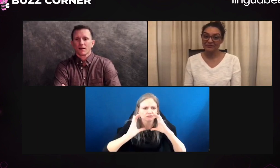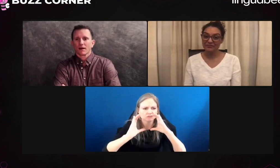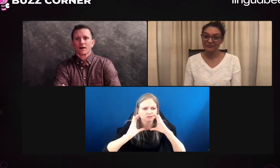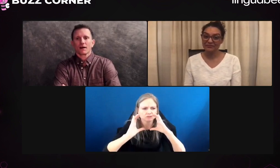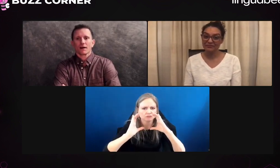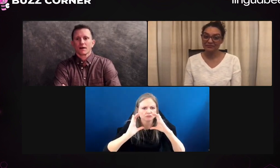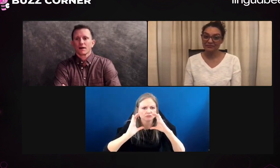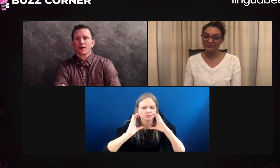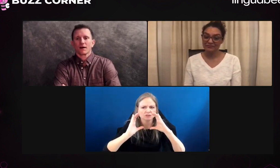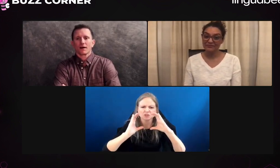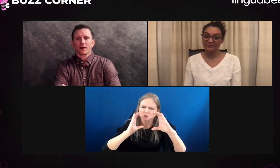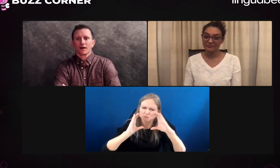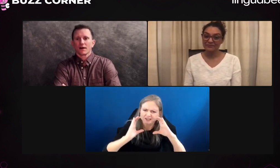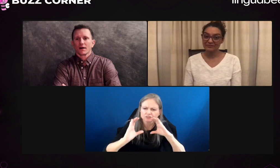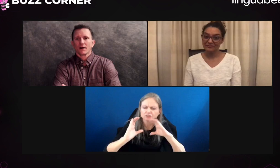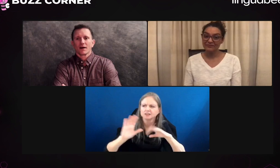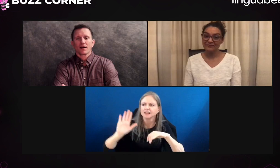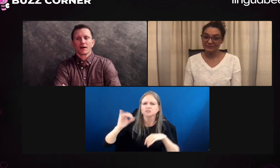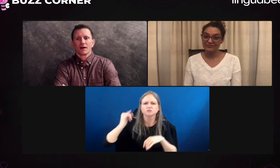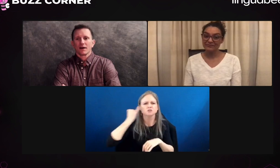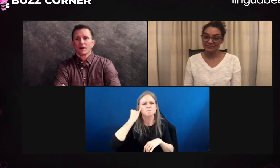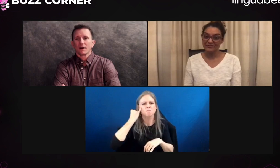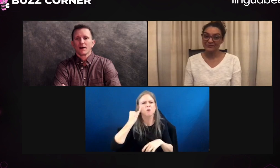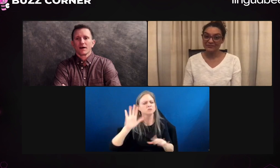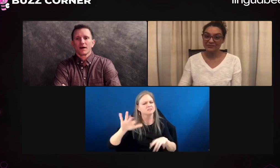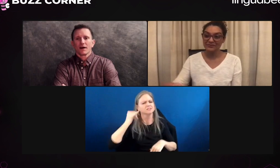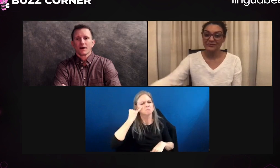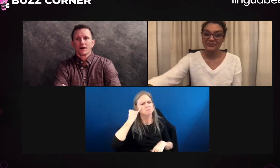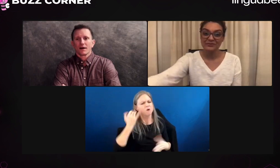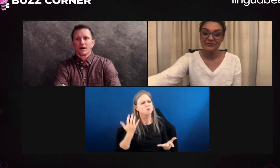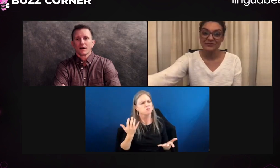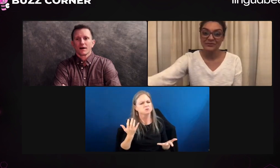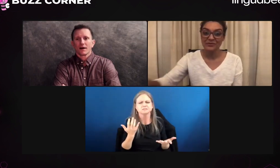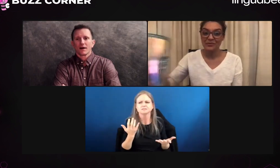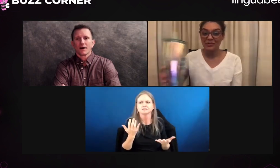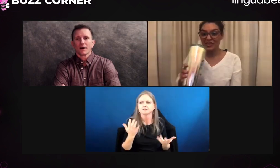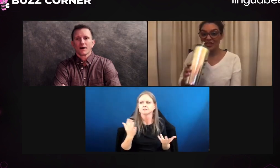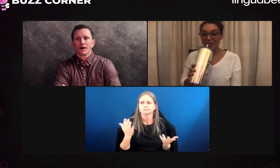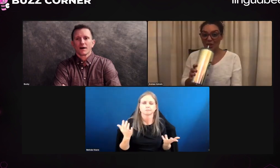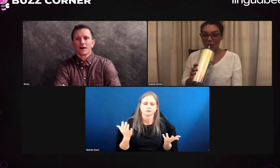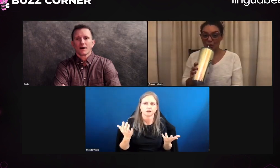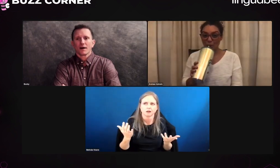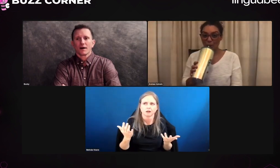job is focused on communication.